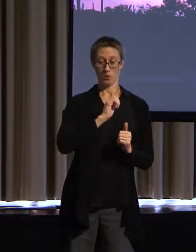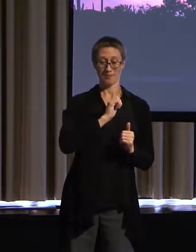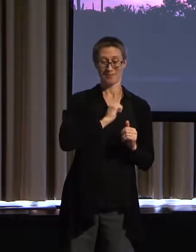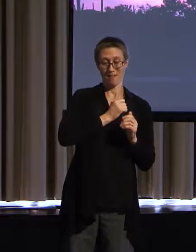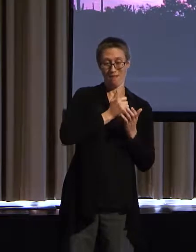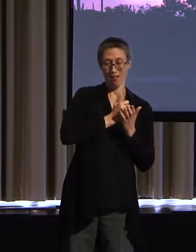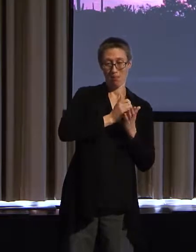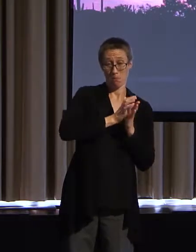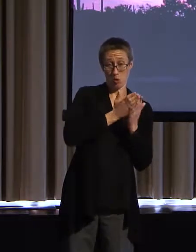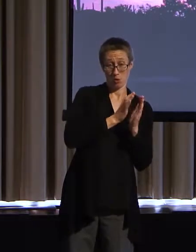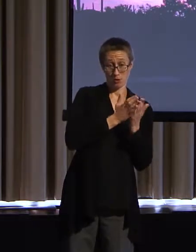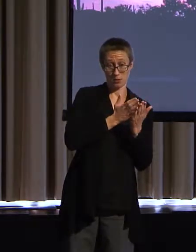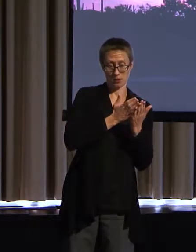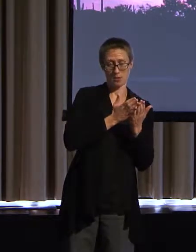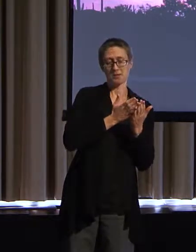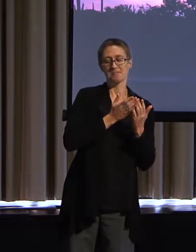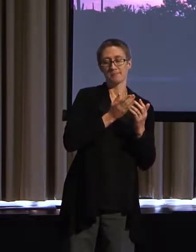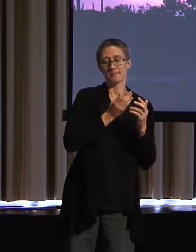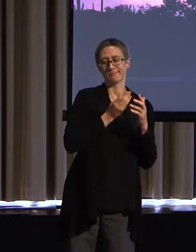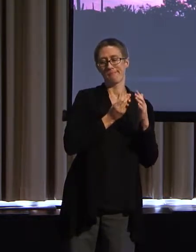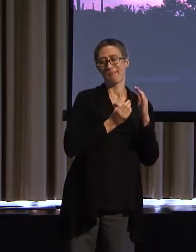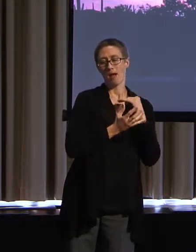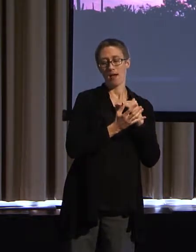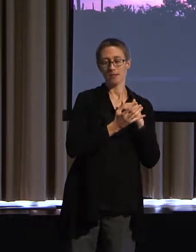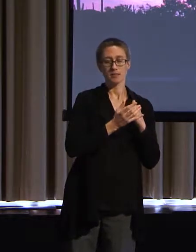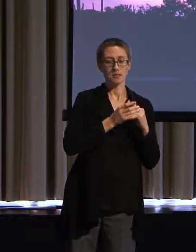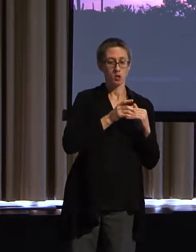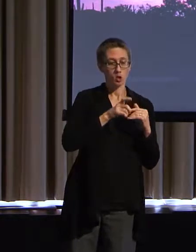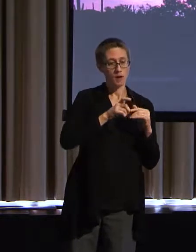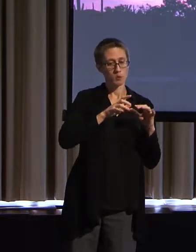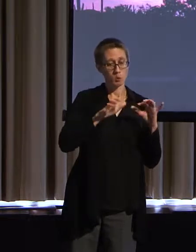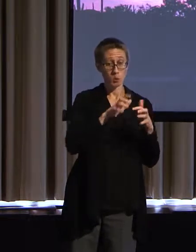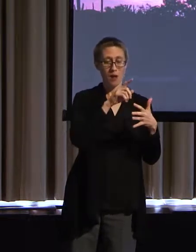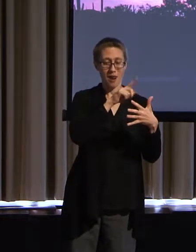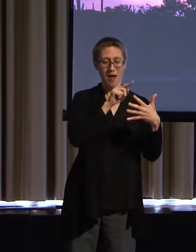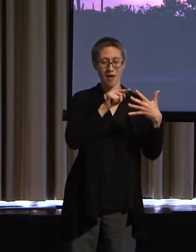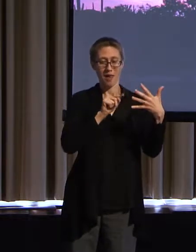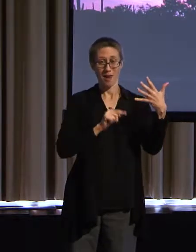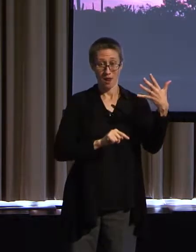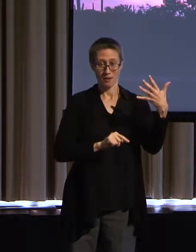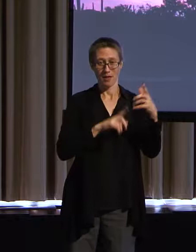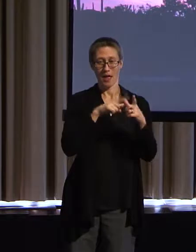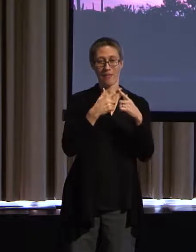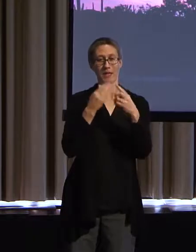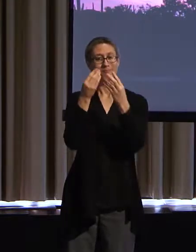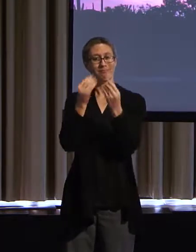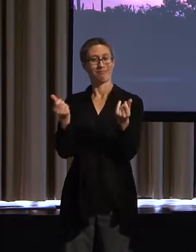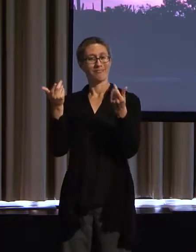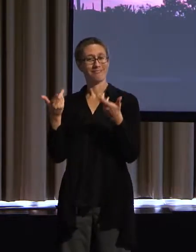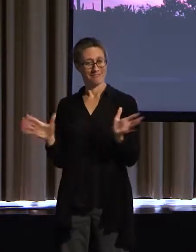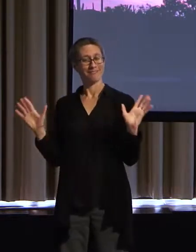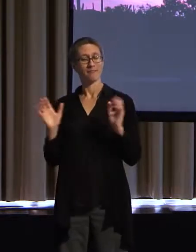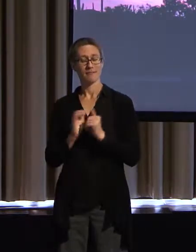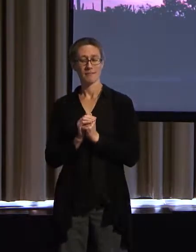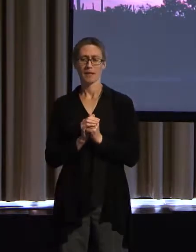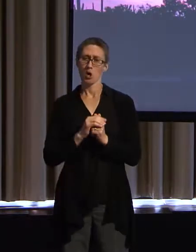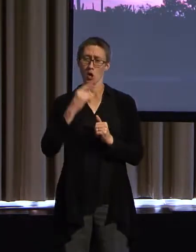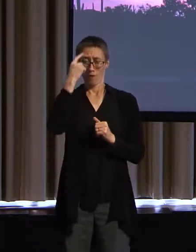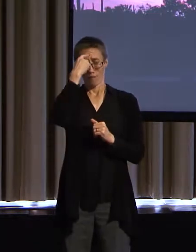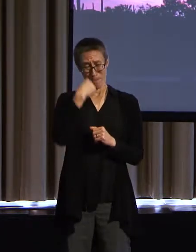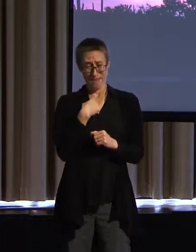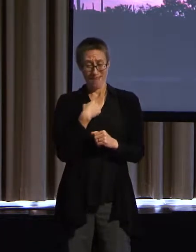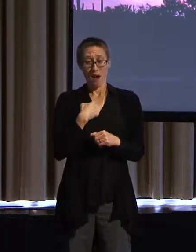just needs to do certain tasks and then they're back to the original. For me, I could do everything they suggested and it would still be unpredictable